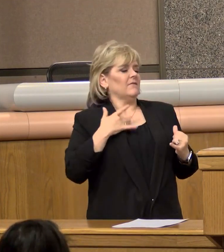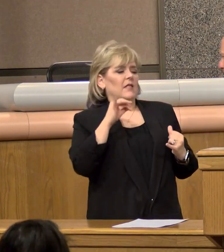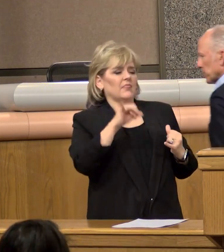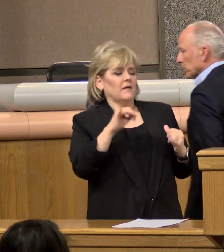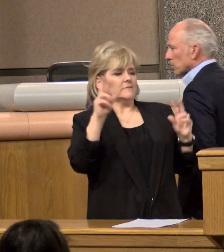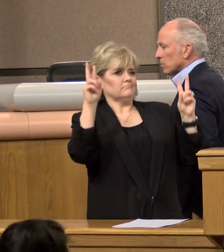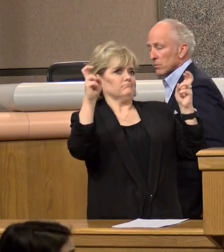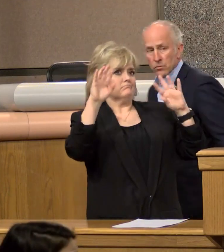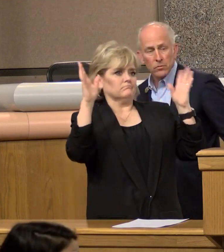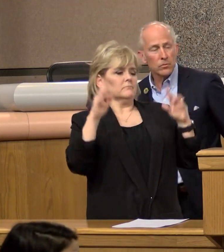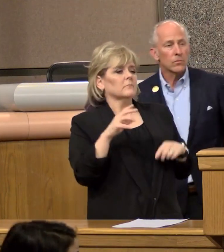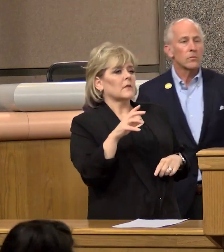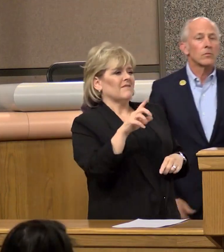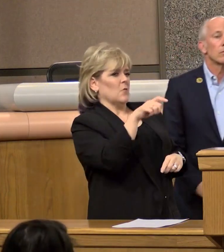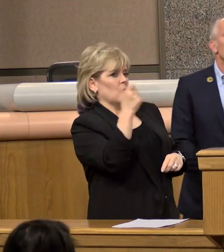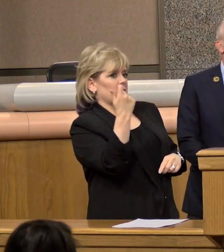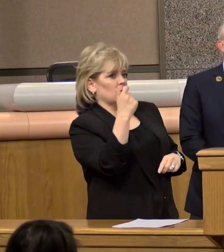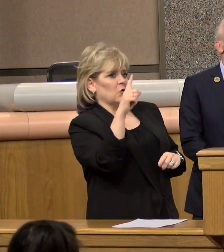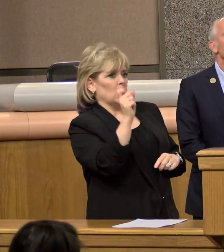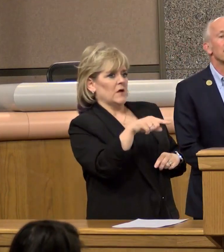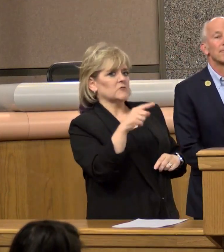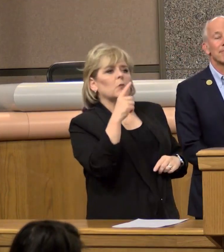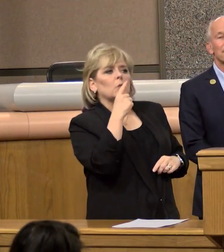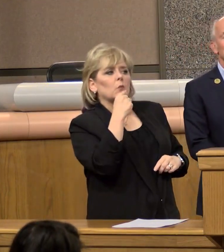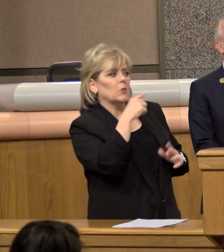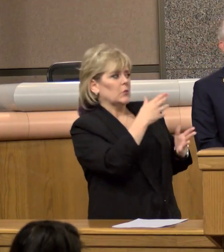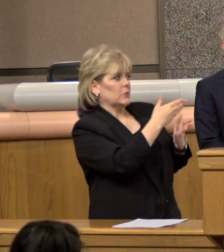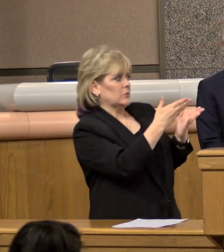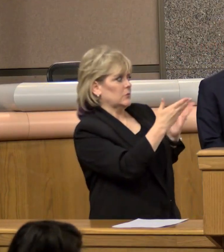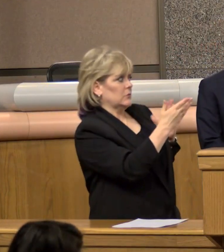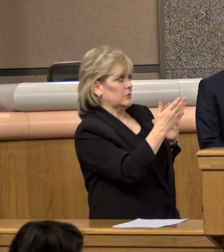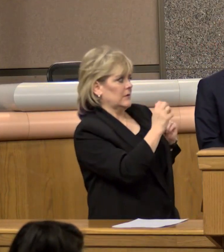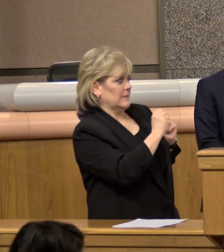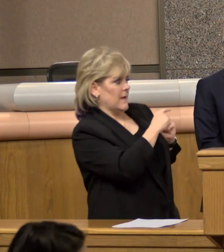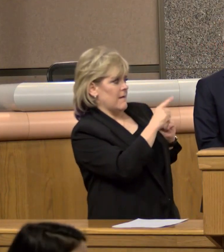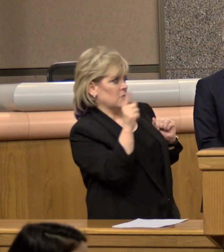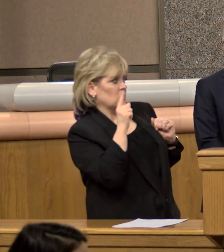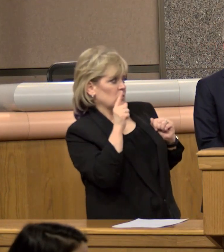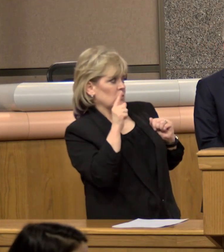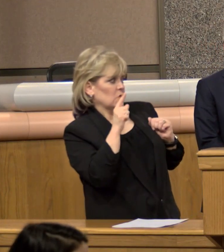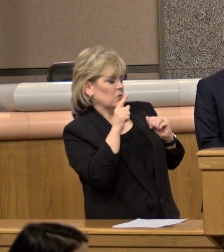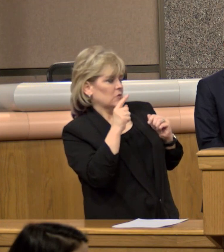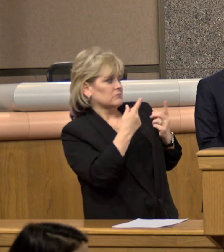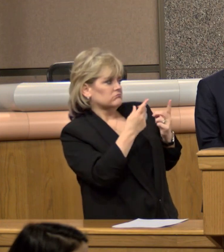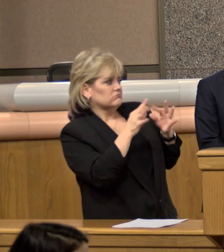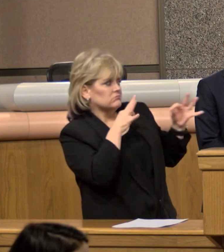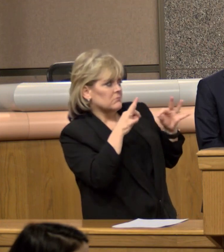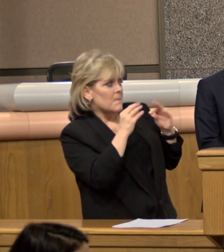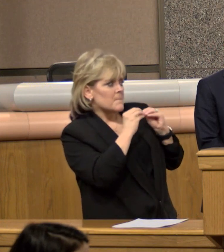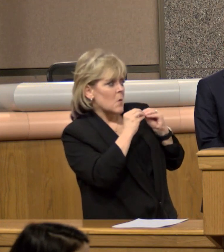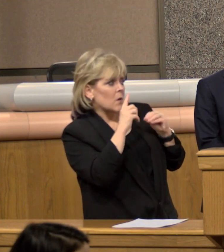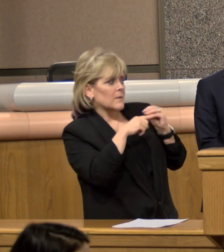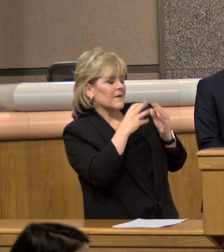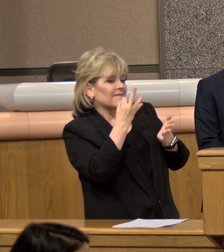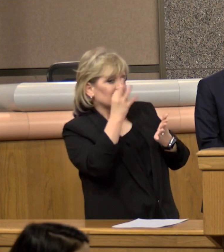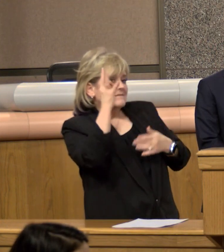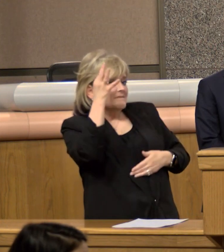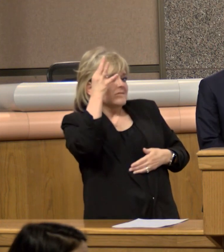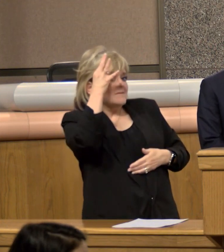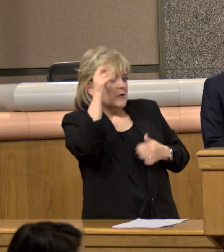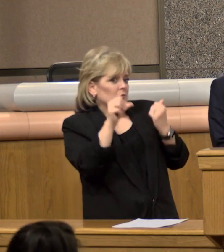And then I'm not sure who this would be for, but can somebody elaborate on any state or federal assistance that Lubbock has gotten